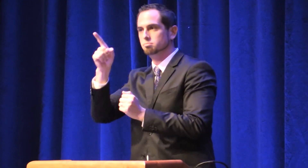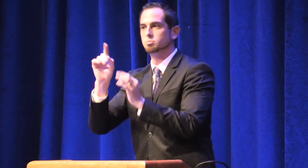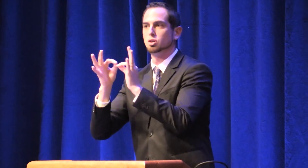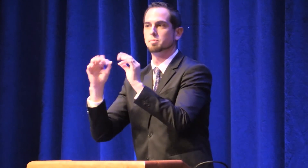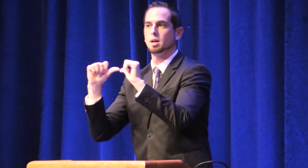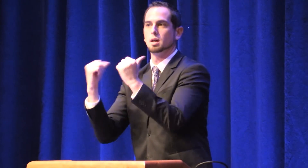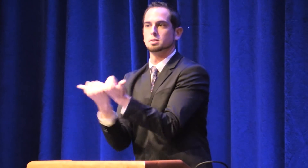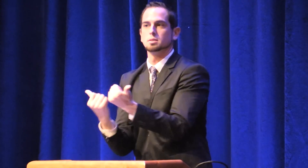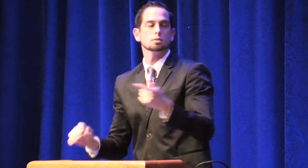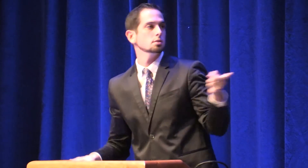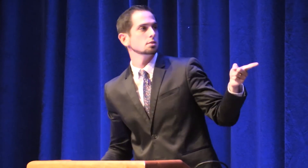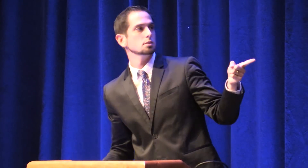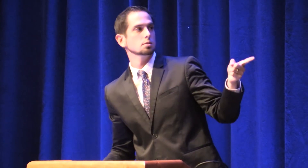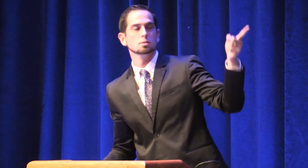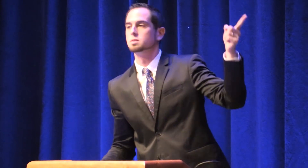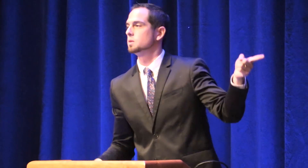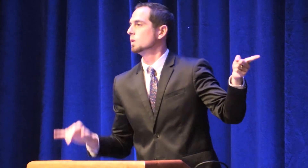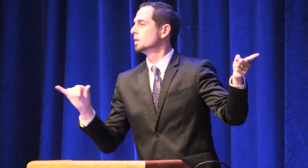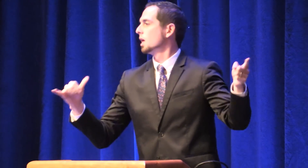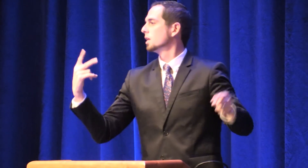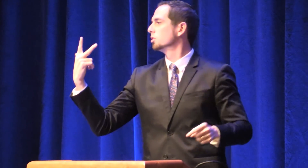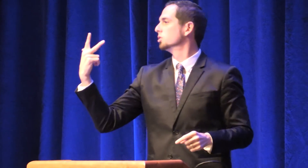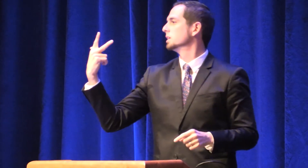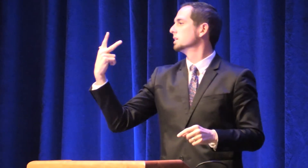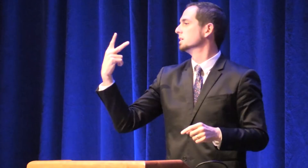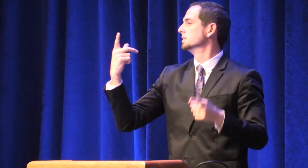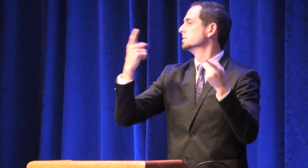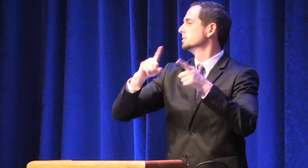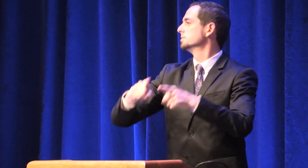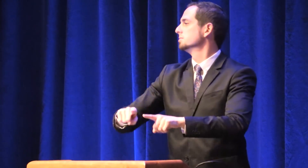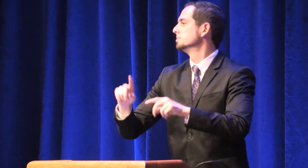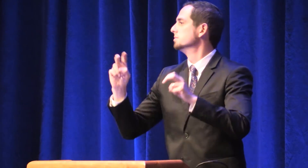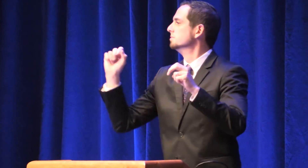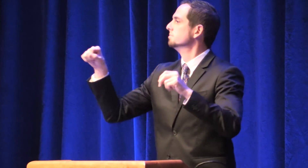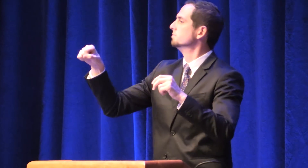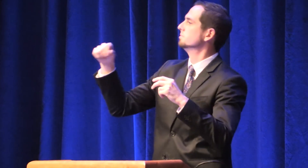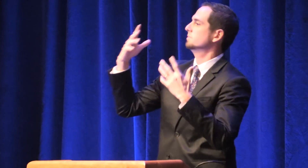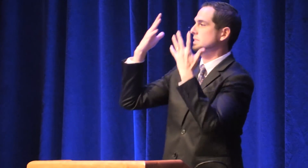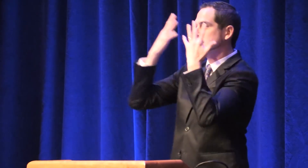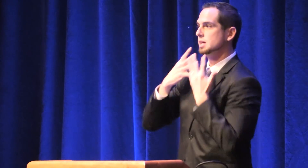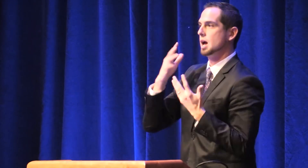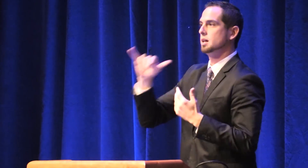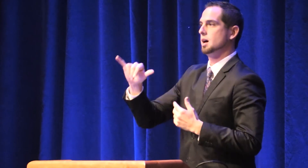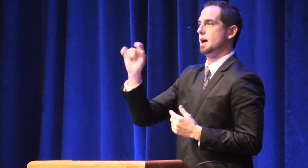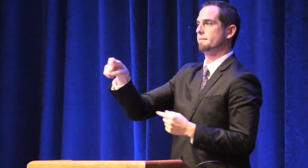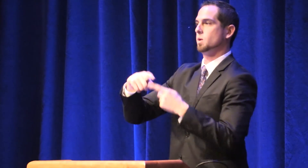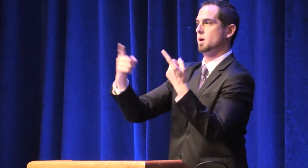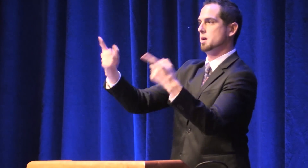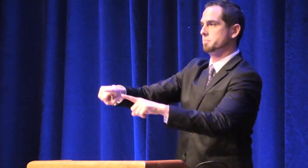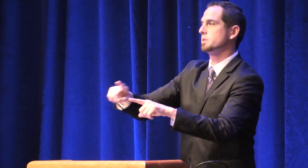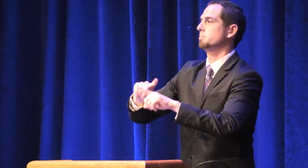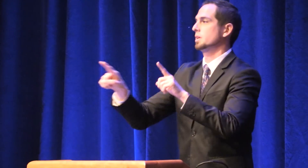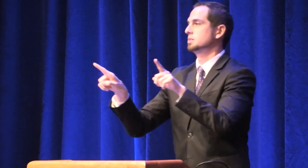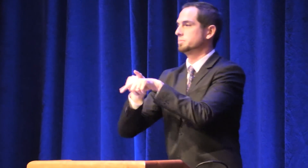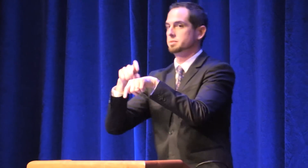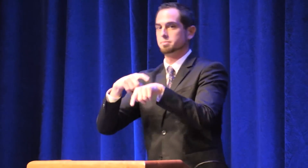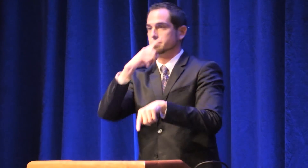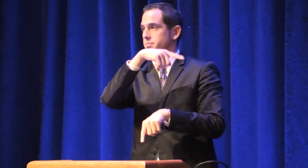interpreters going forward. It was later announced that that contract was in place. So these 3 incidents, as I said, unfortunately